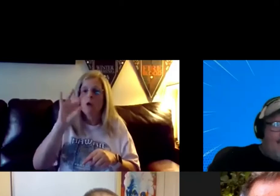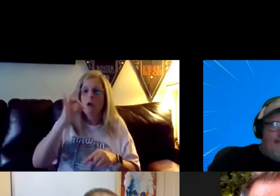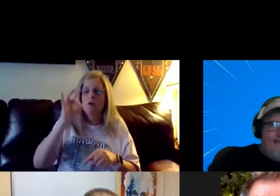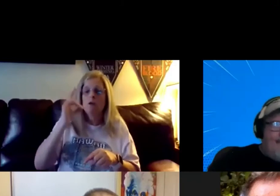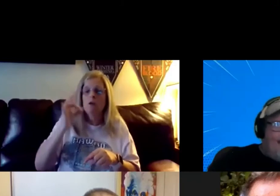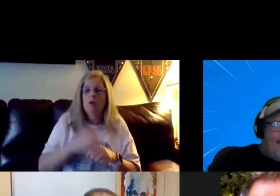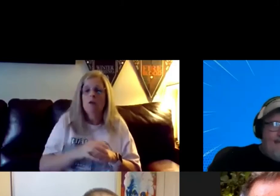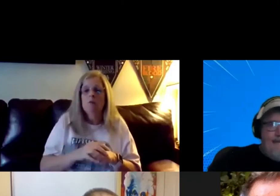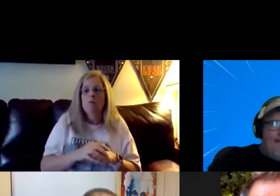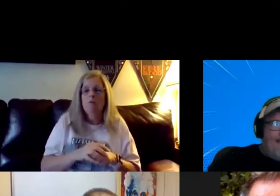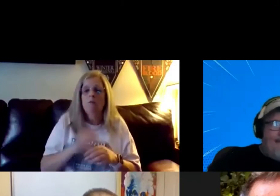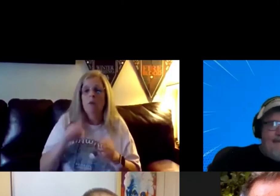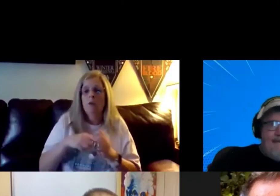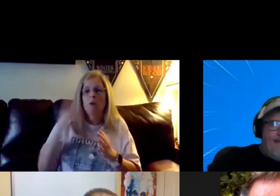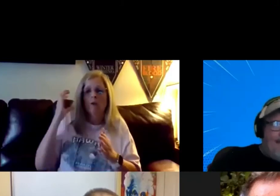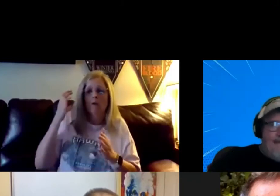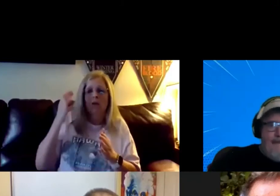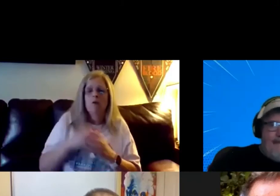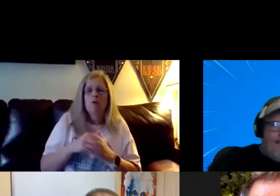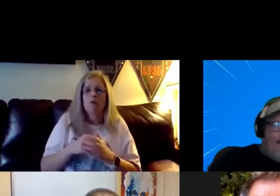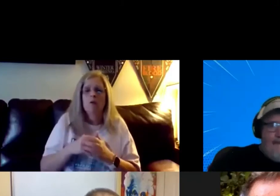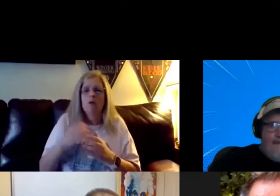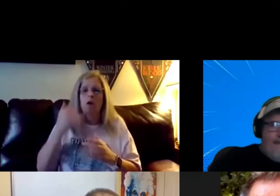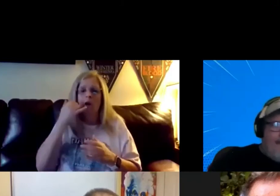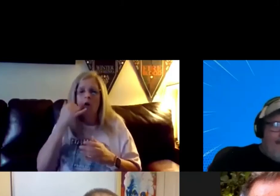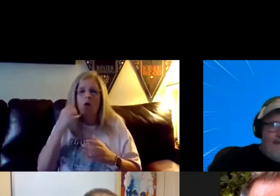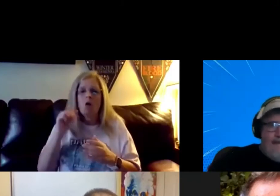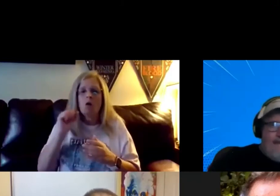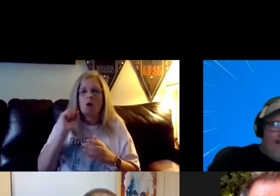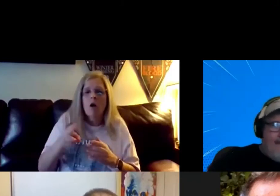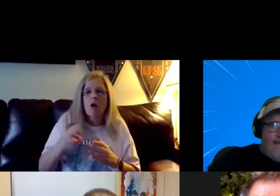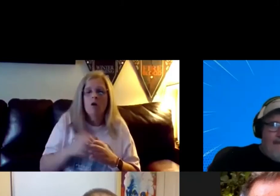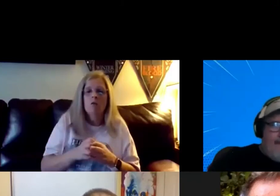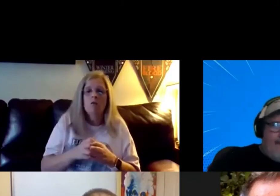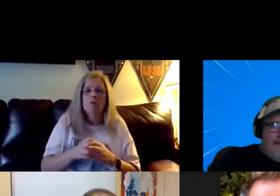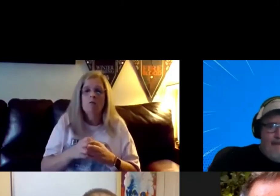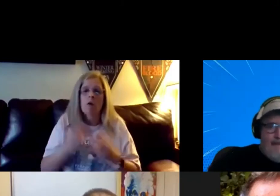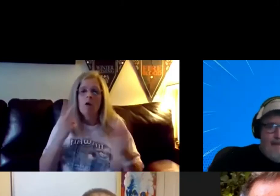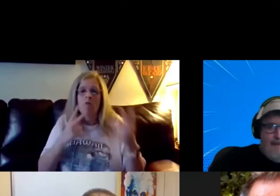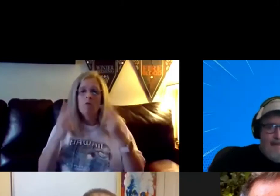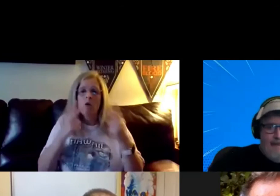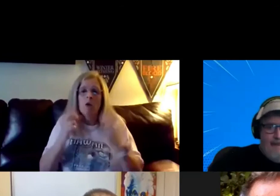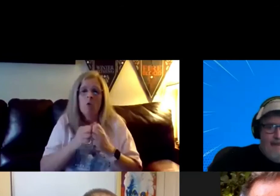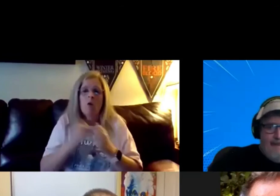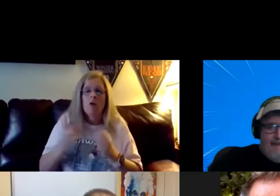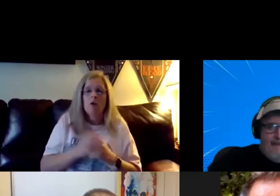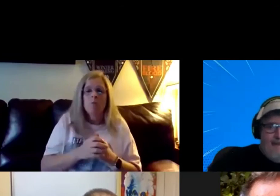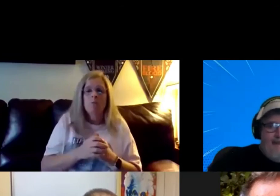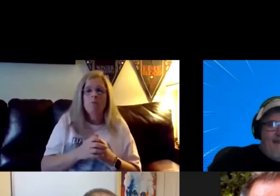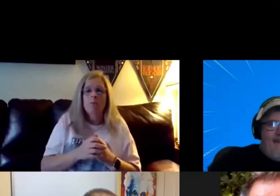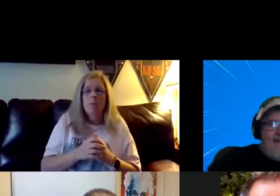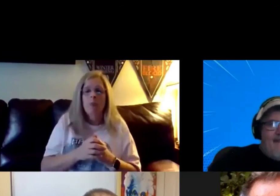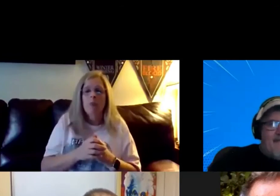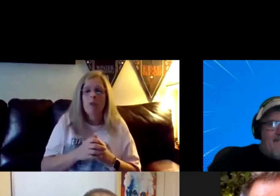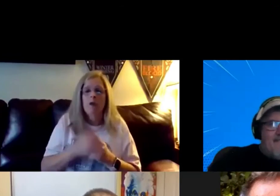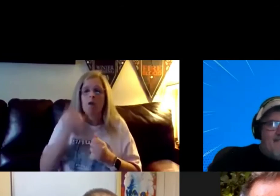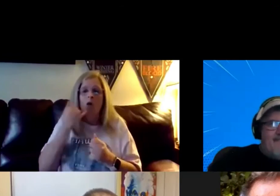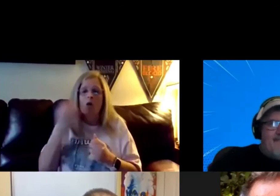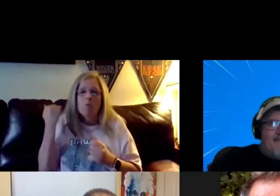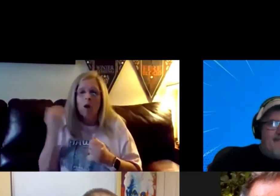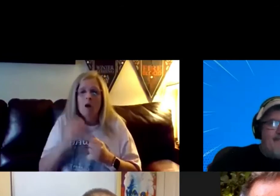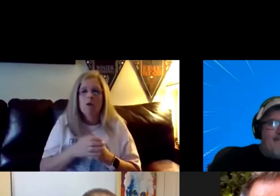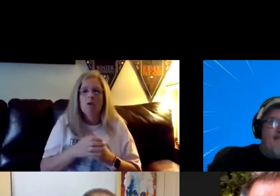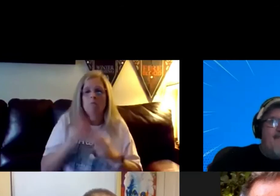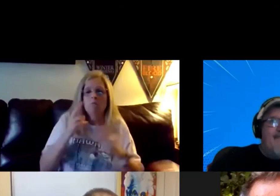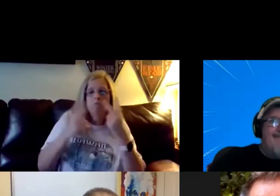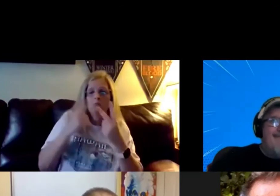2018. And, you know, this is crazy. And I called up Ash, and I visited with him at a great length, and I called him back, and then I visited